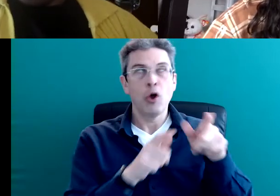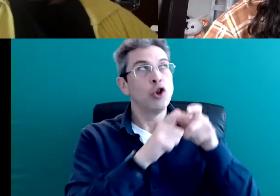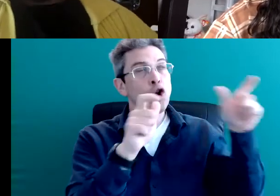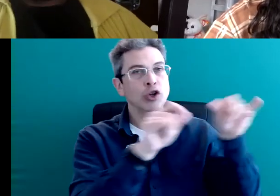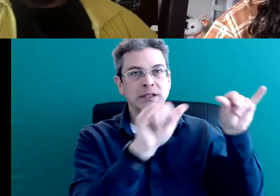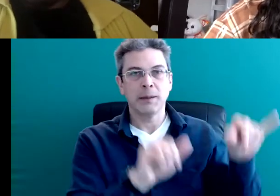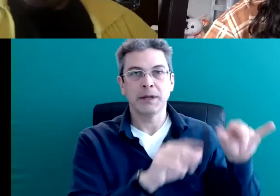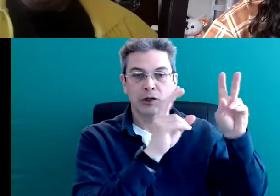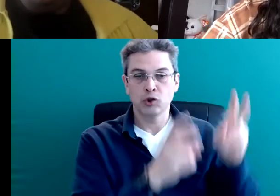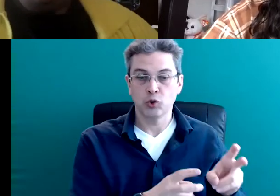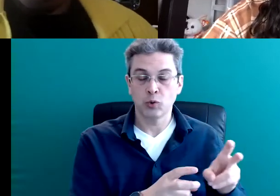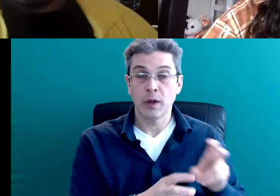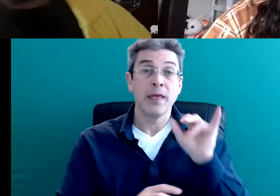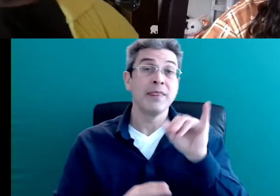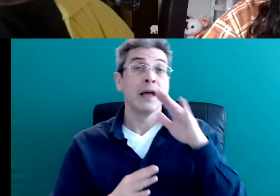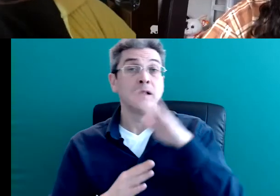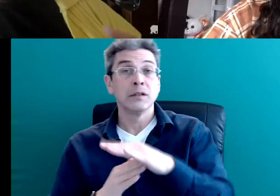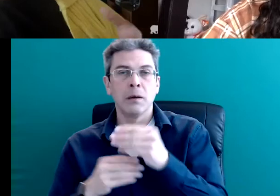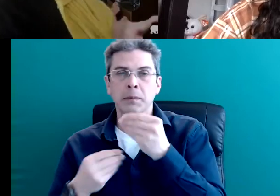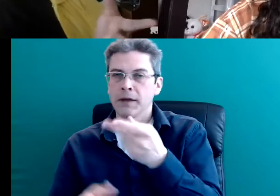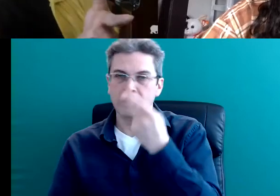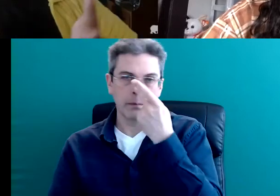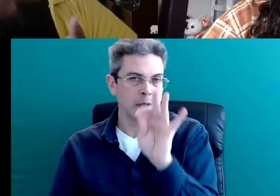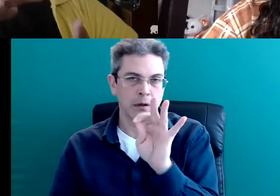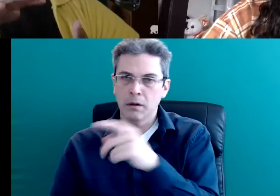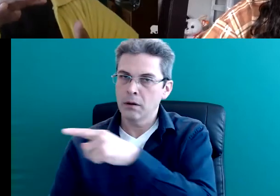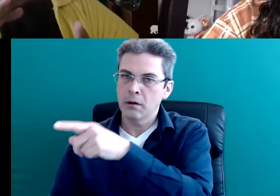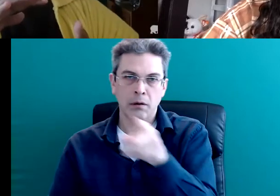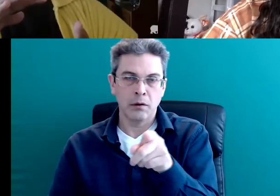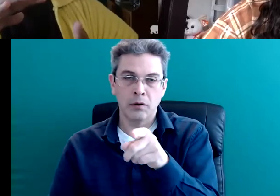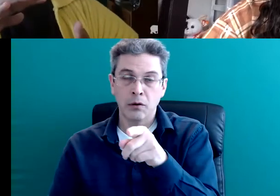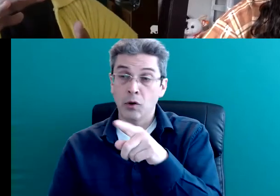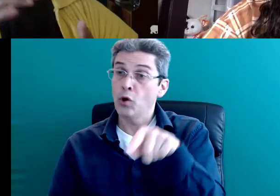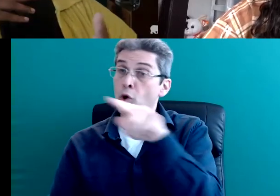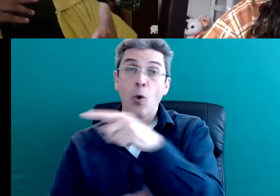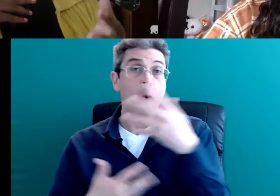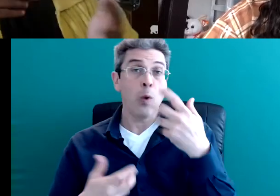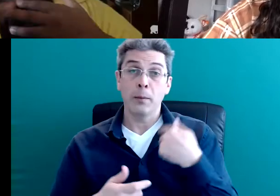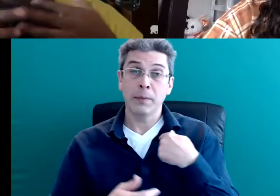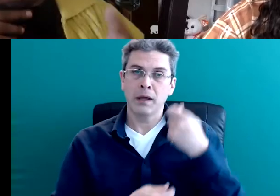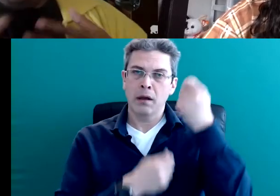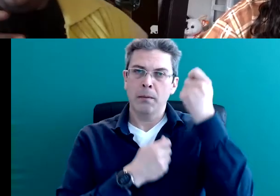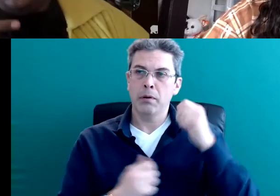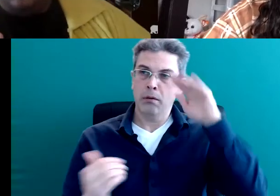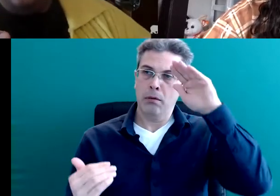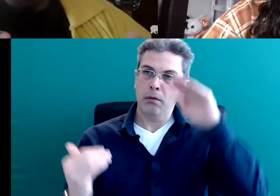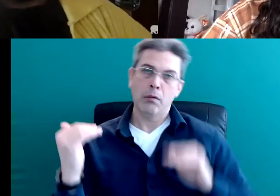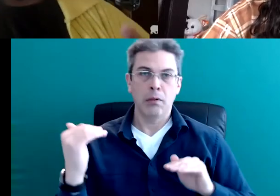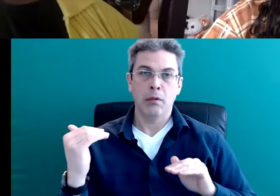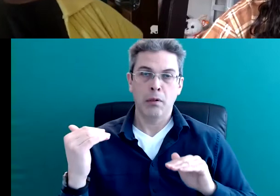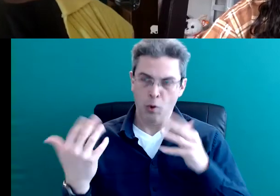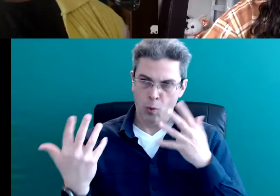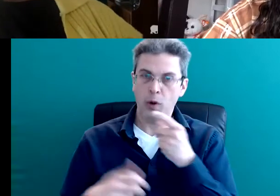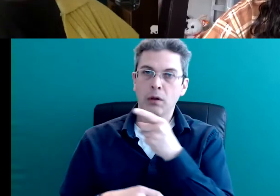most, because they seem to want to like bring me down to their level and make it feel like an interpersonal issue,